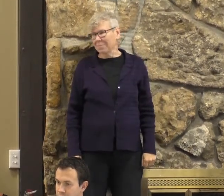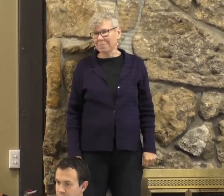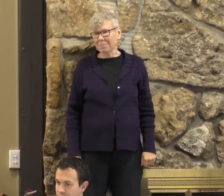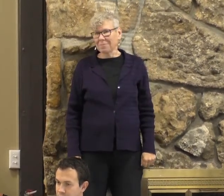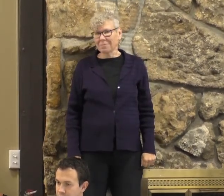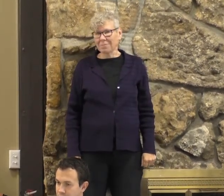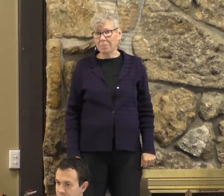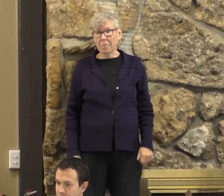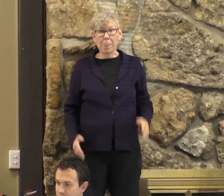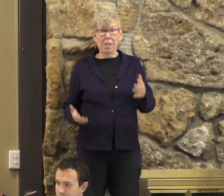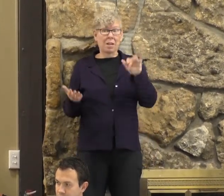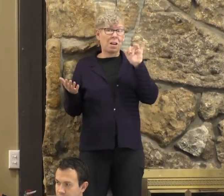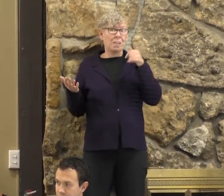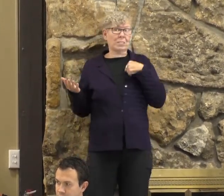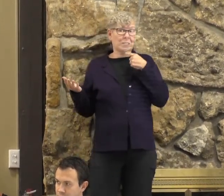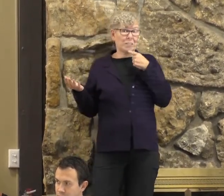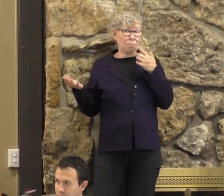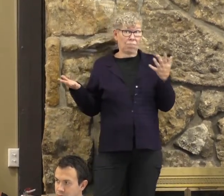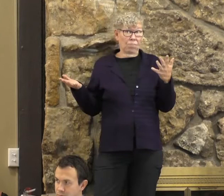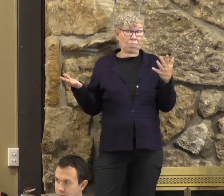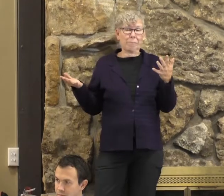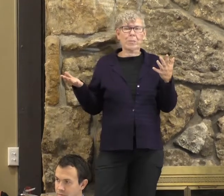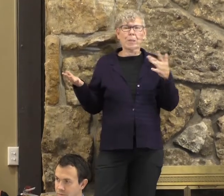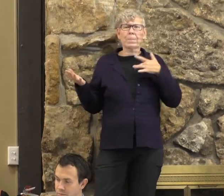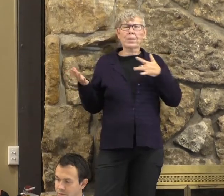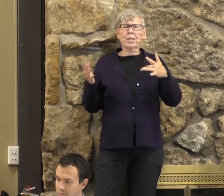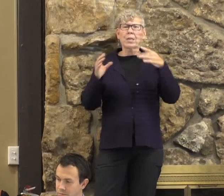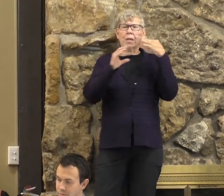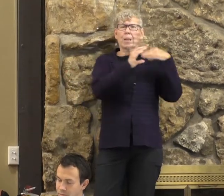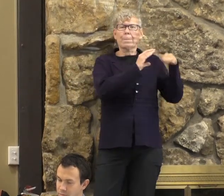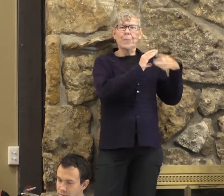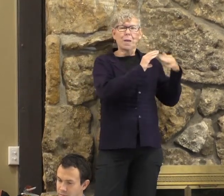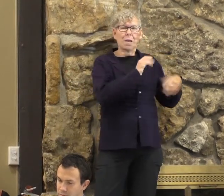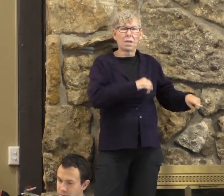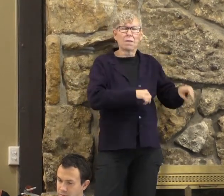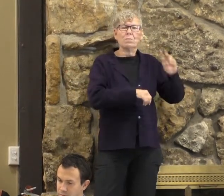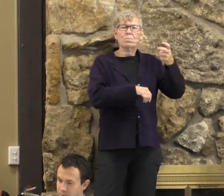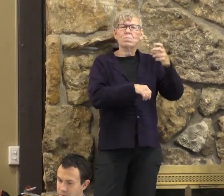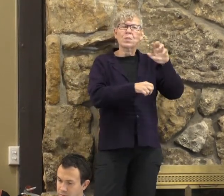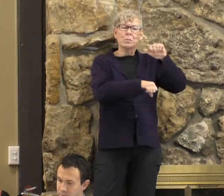Like I said, we normally email her to set everything up.